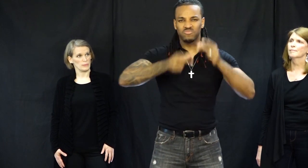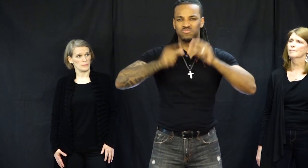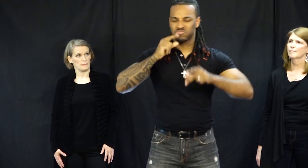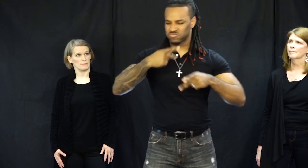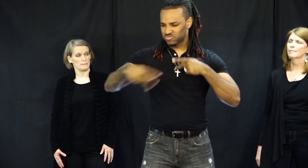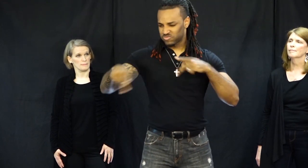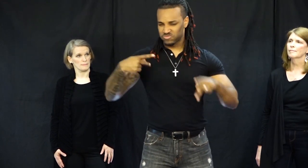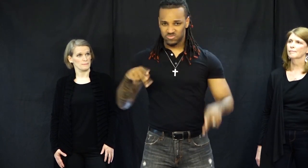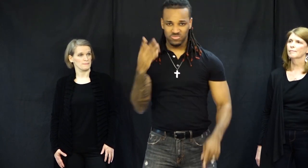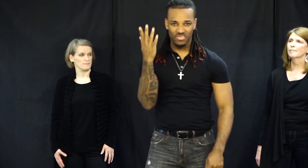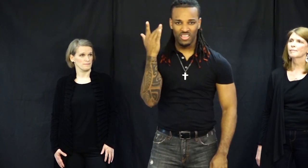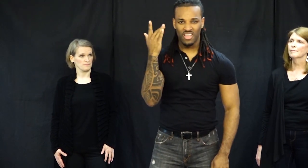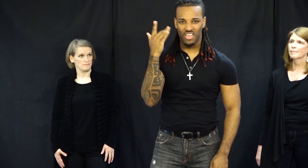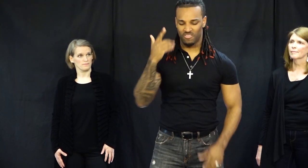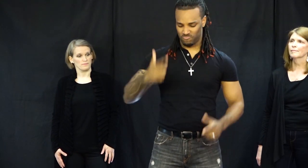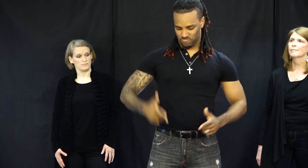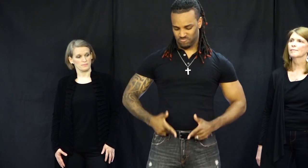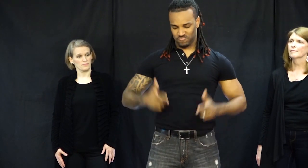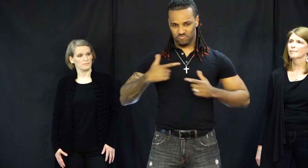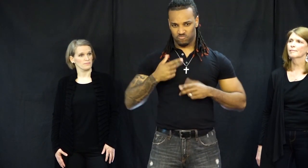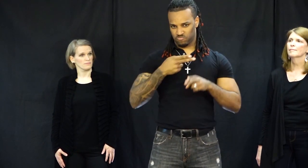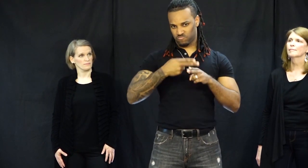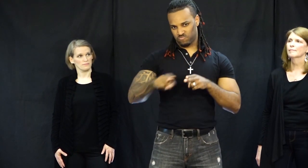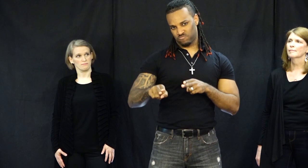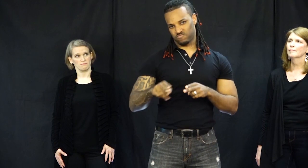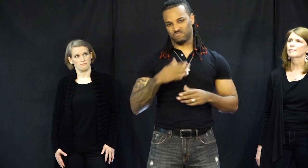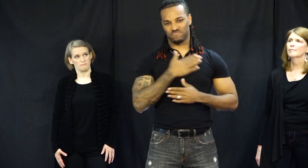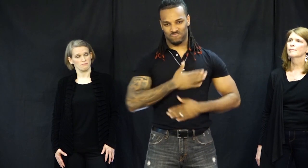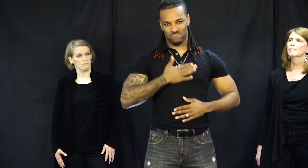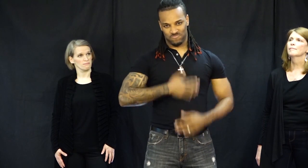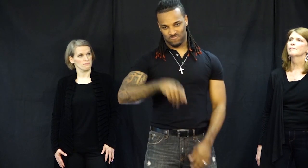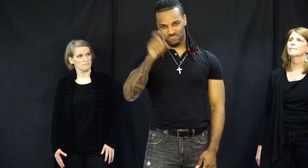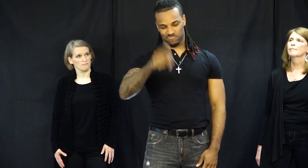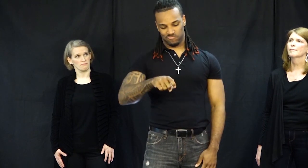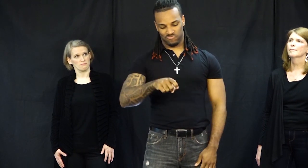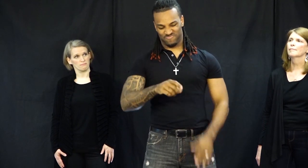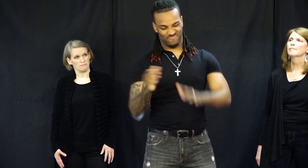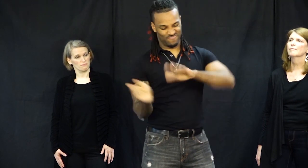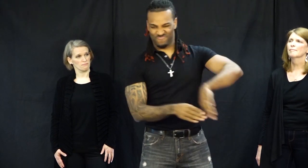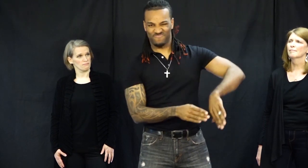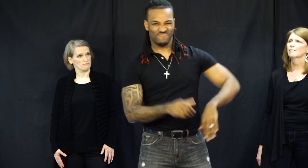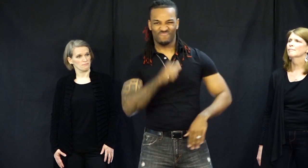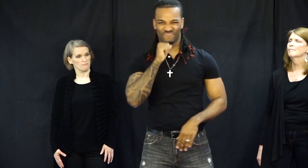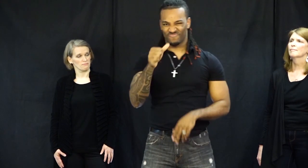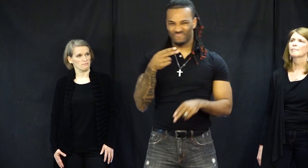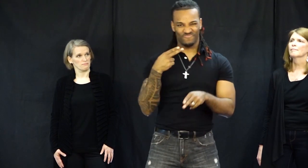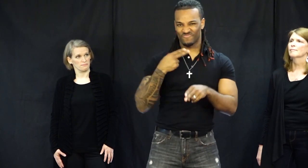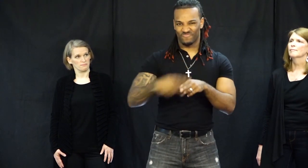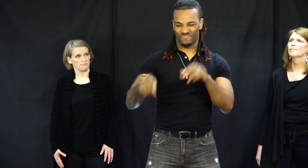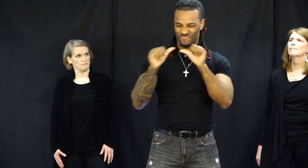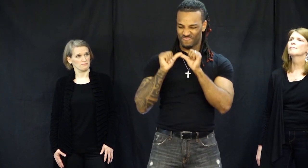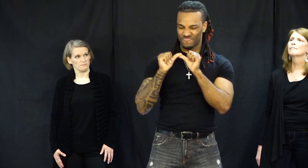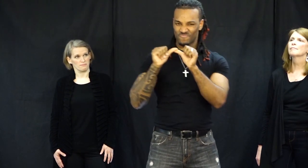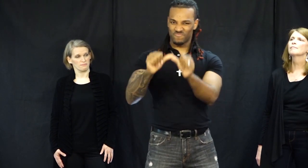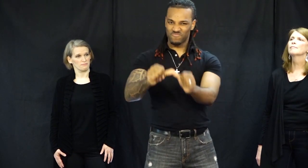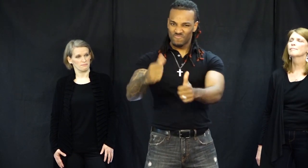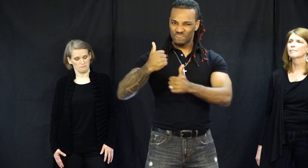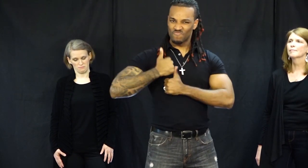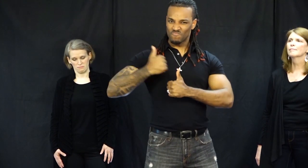living fast and we laugh, reach for a flash. We have to make this moment last. That's plenty, scratch that. This is not a moment, it's the movement. Where all